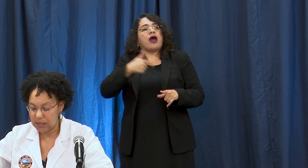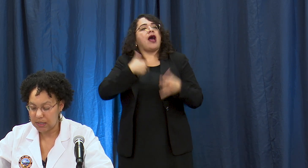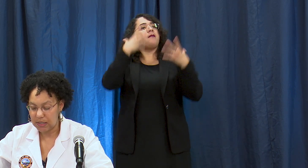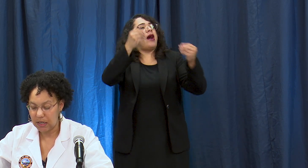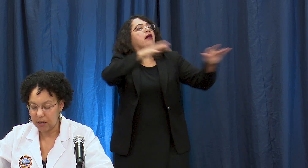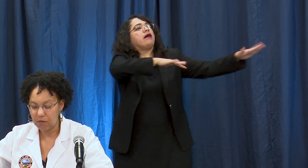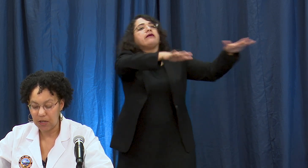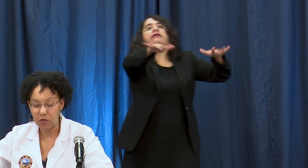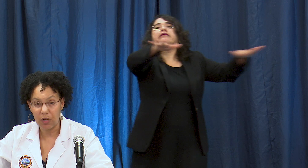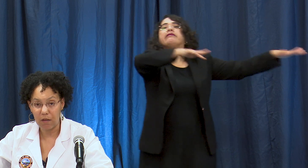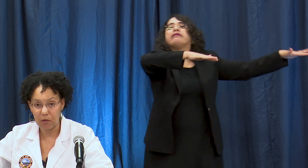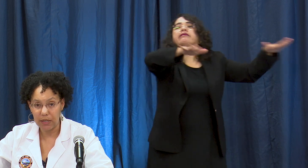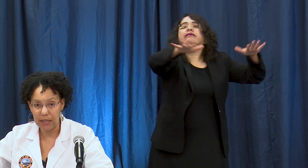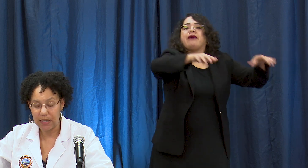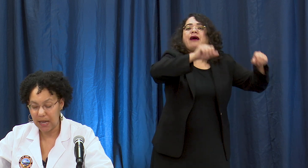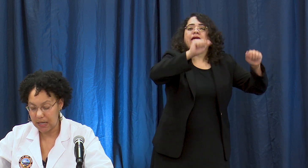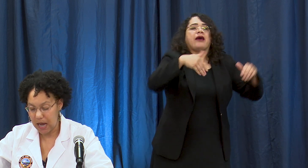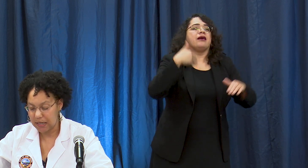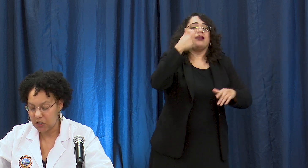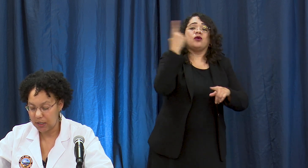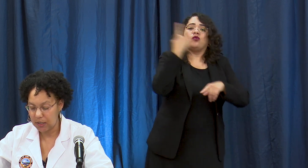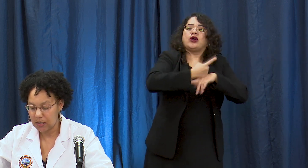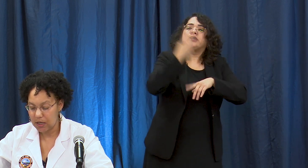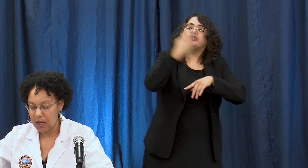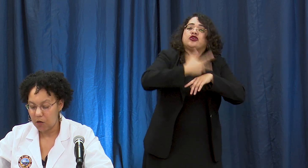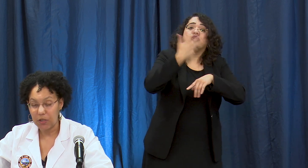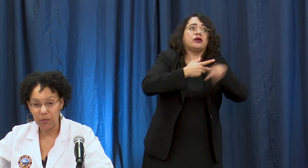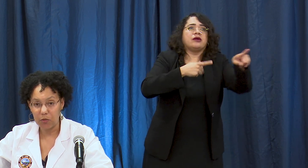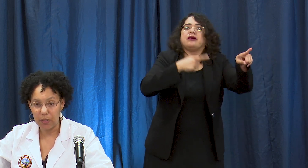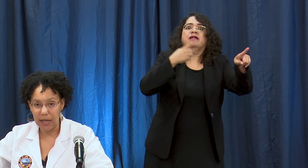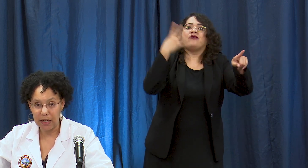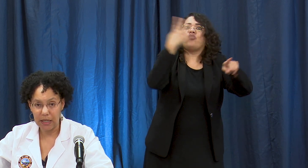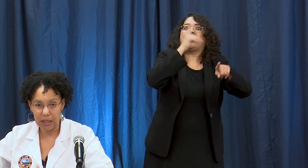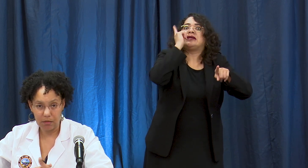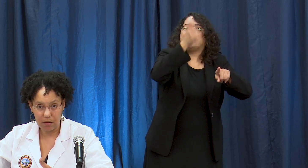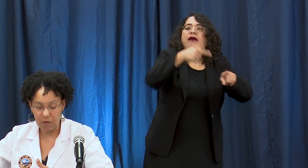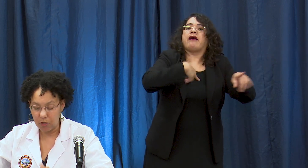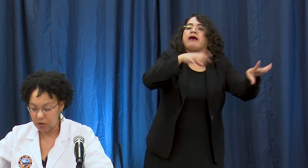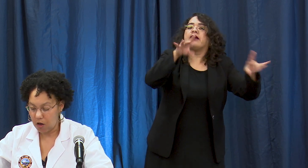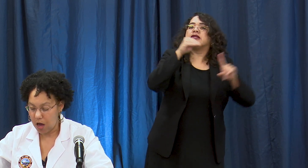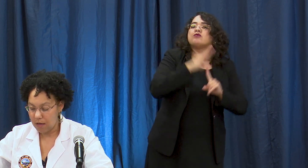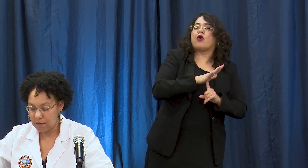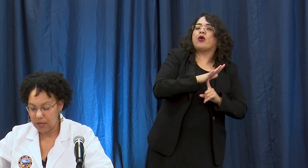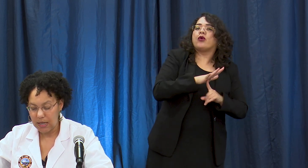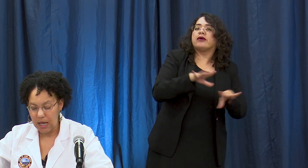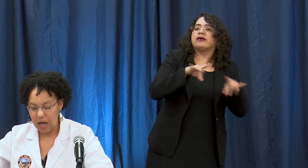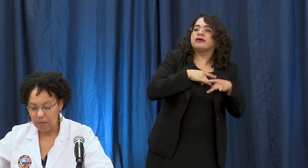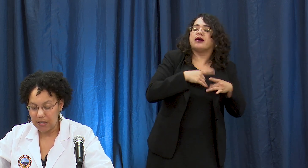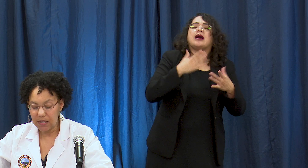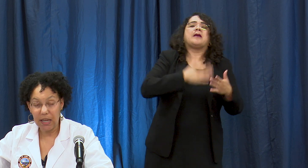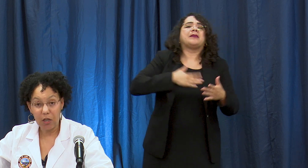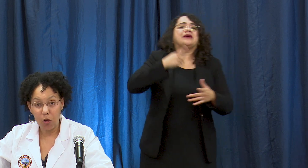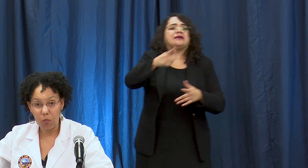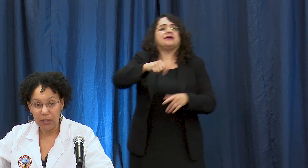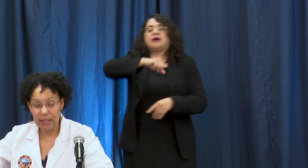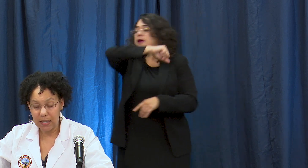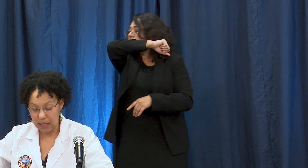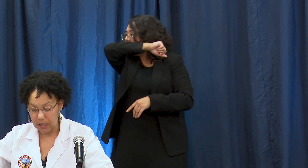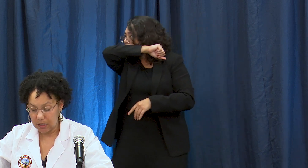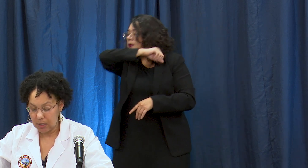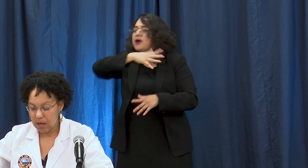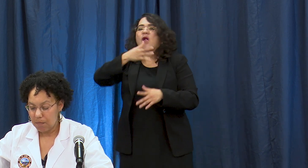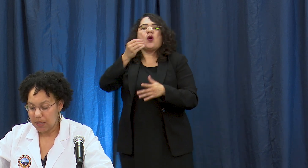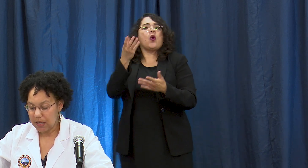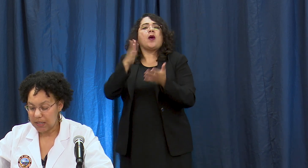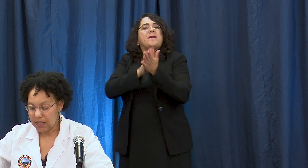physical distancing, facial coverings, hand hygiene, respiratory etiquette, covering your cough, and staying home when